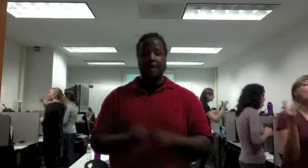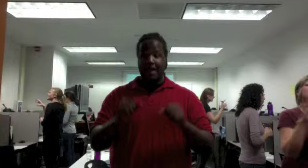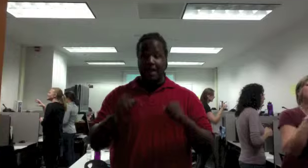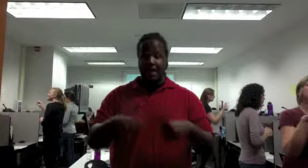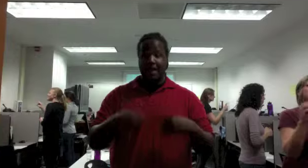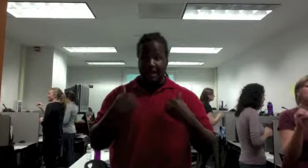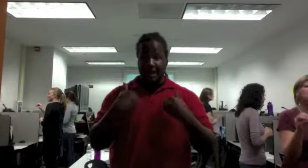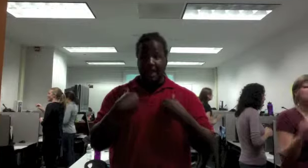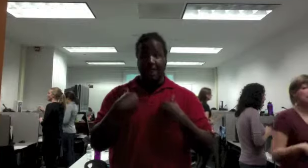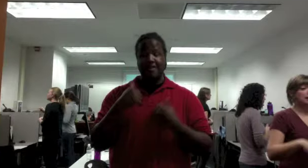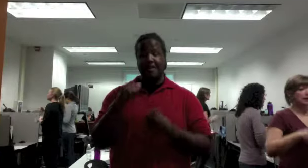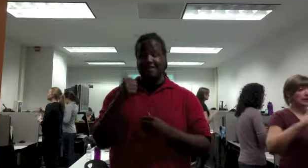that? Why is it 50?